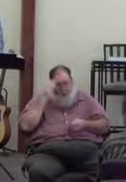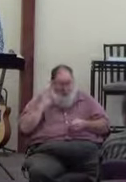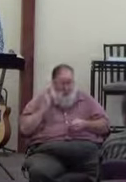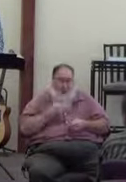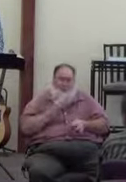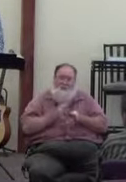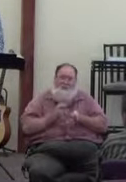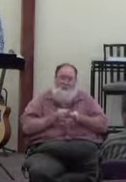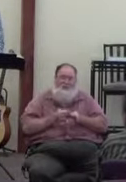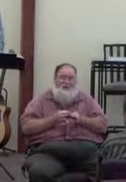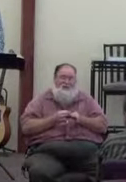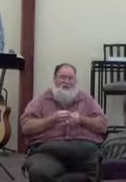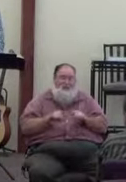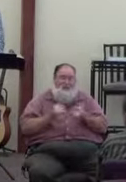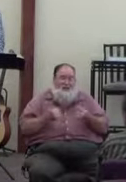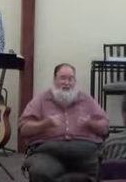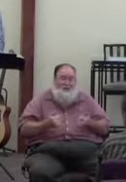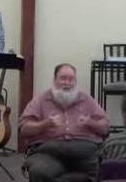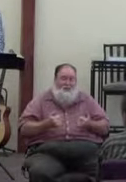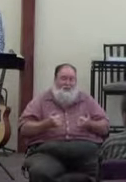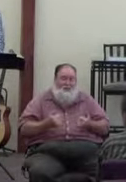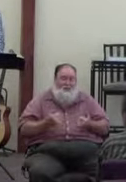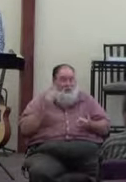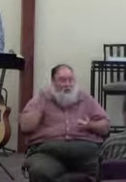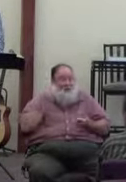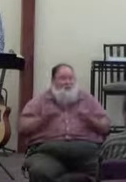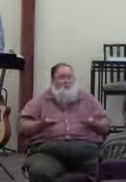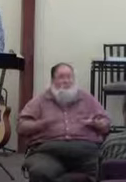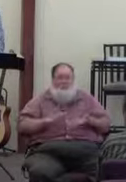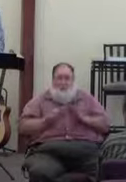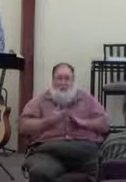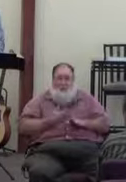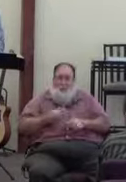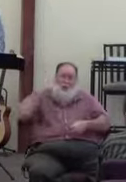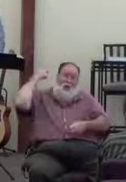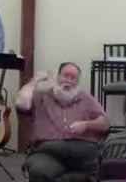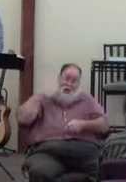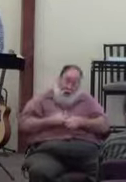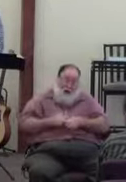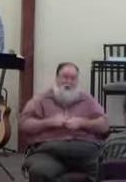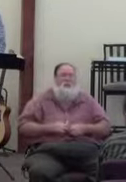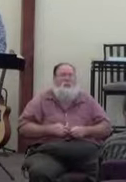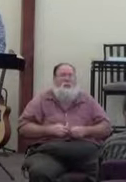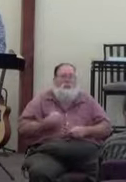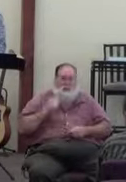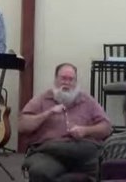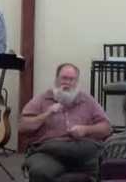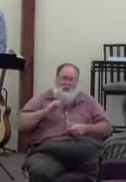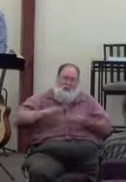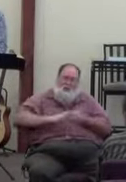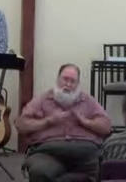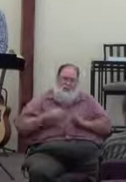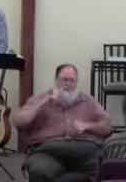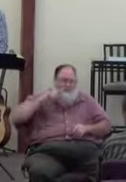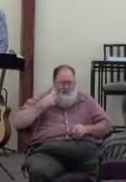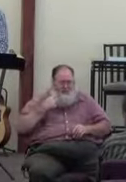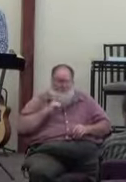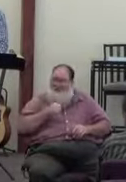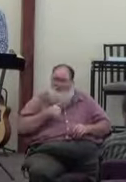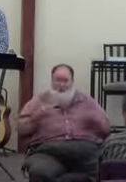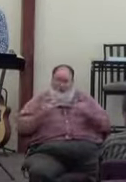might get between a rock and a hard place for us. So we need to get serious. I'm not trying to scare you. I'm telling